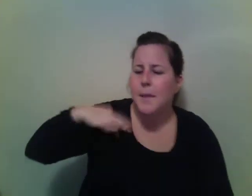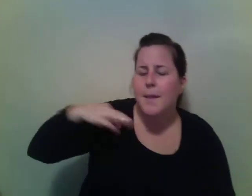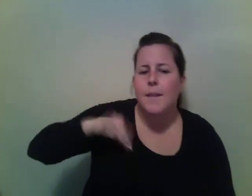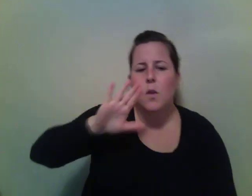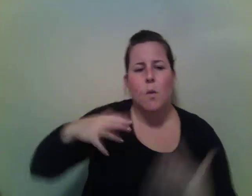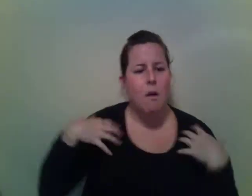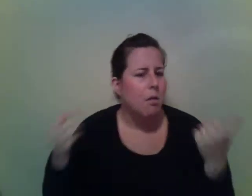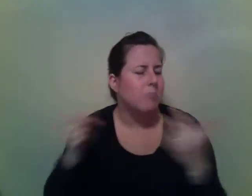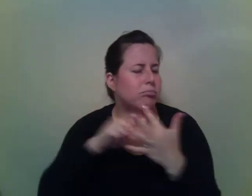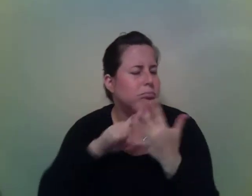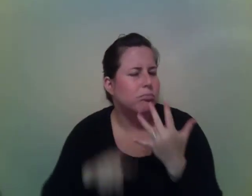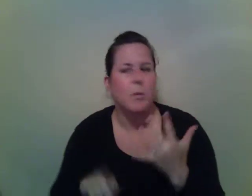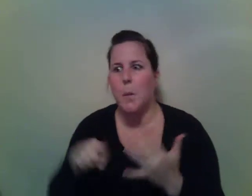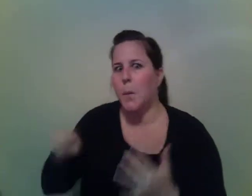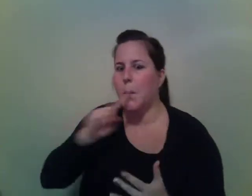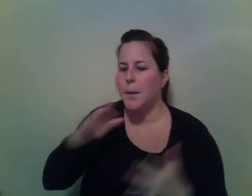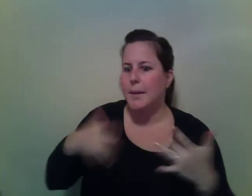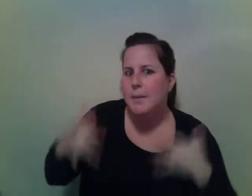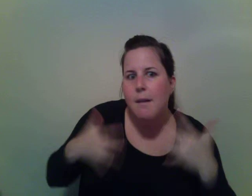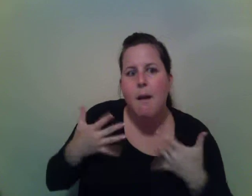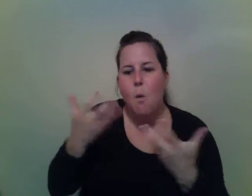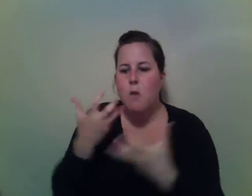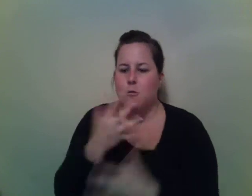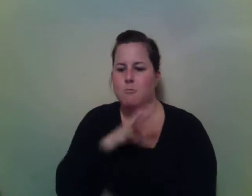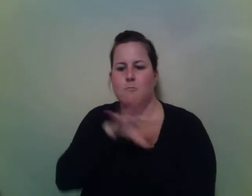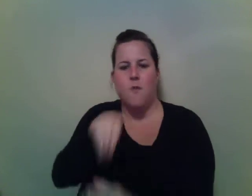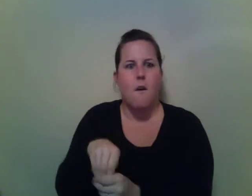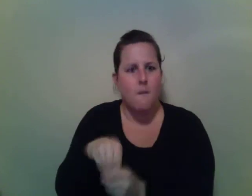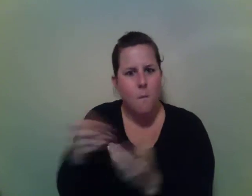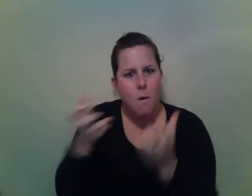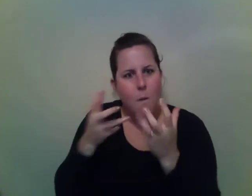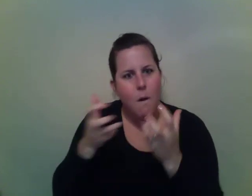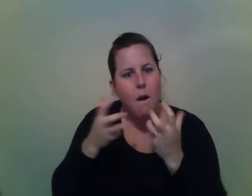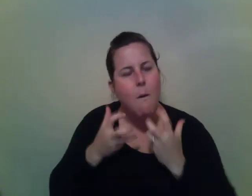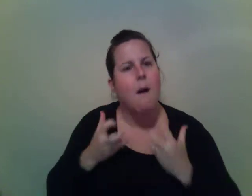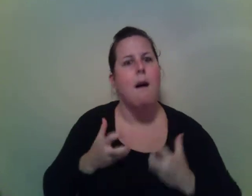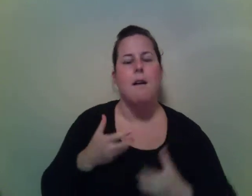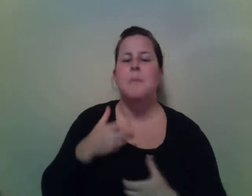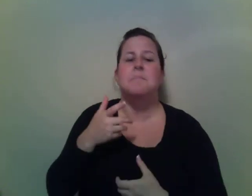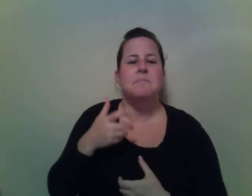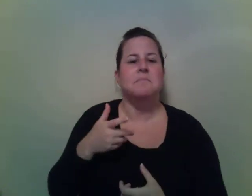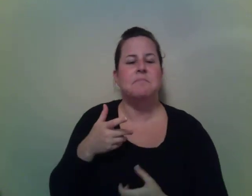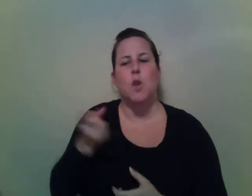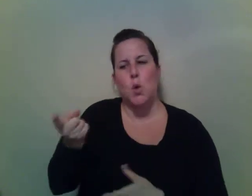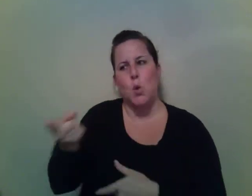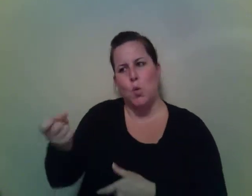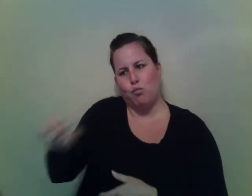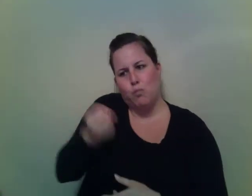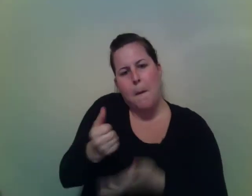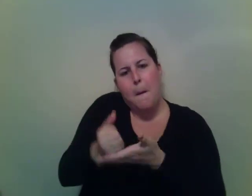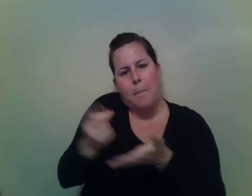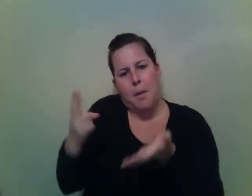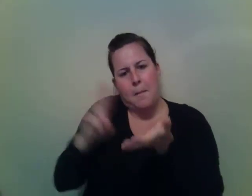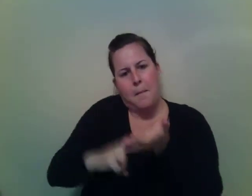They get really excited, want to jump on the oily train, and you enroll them. They enroll with your member